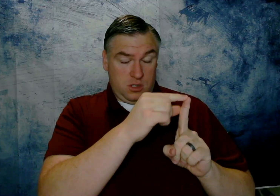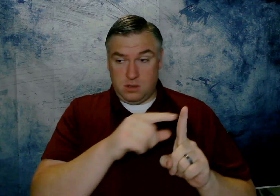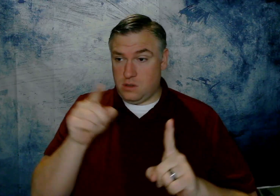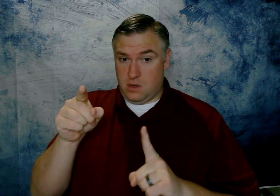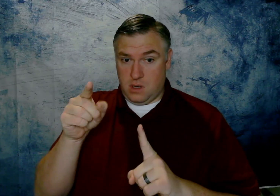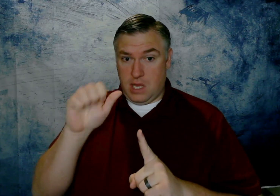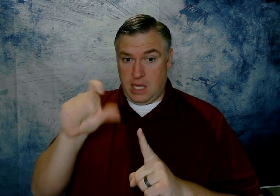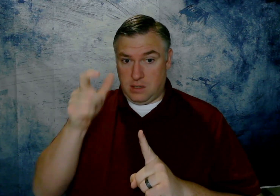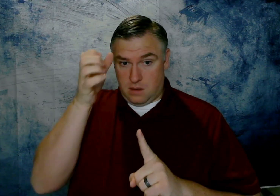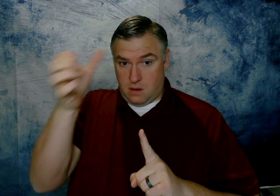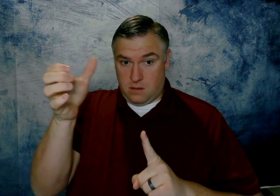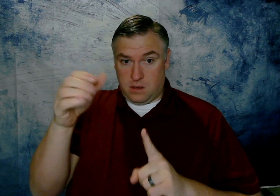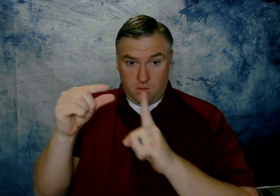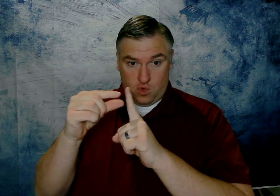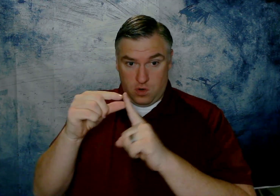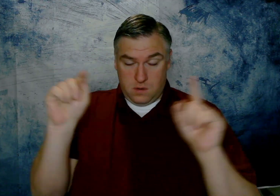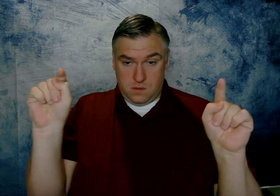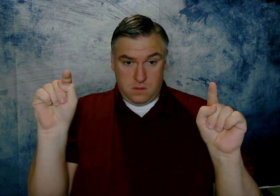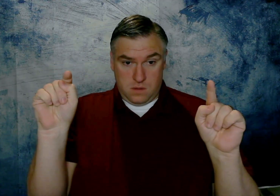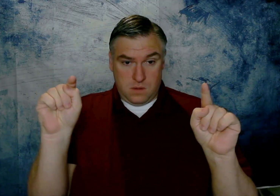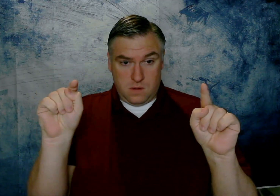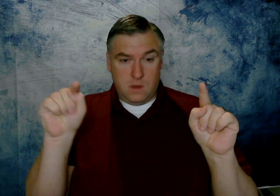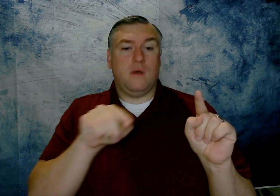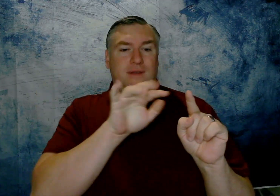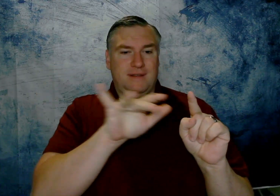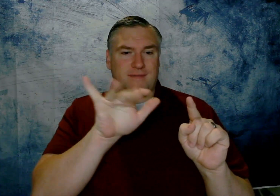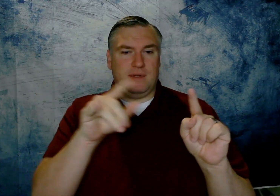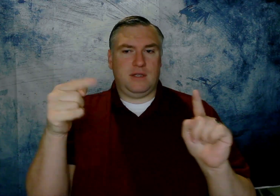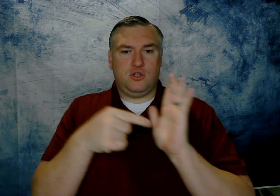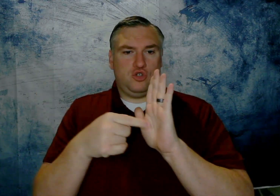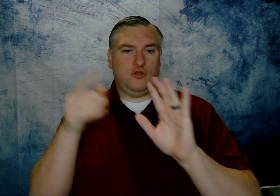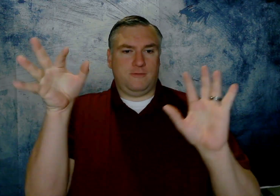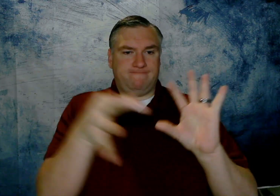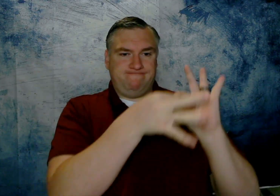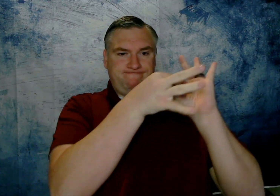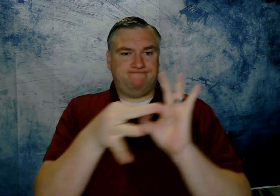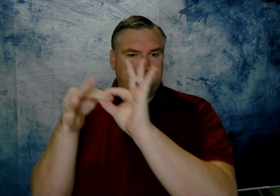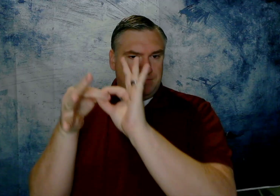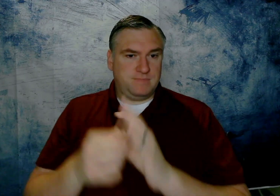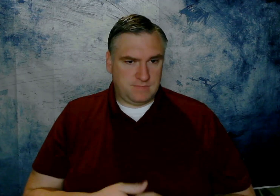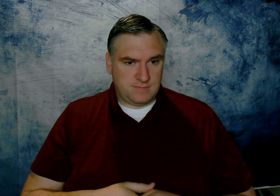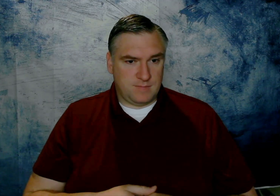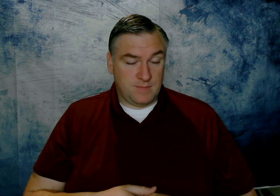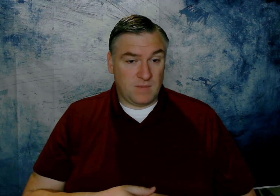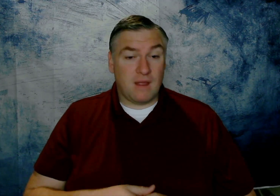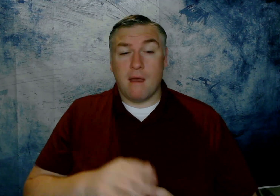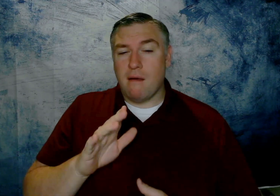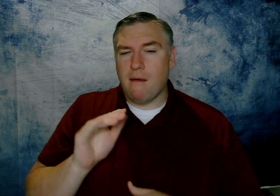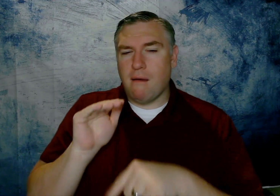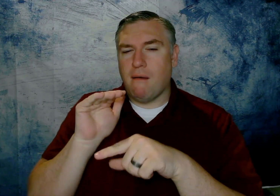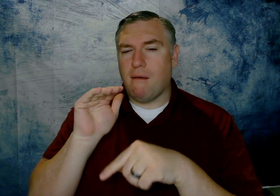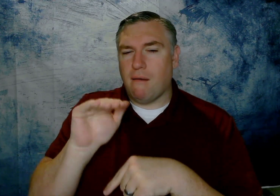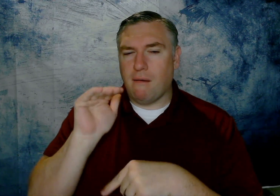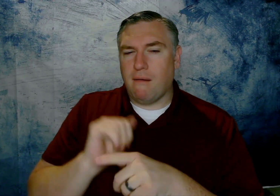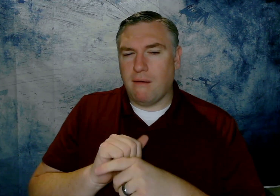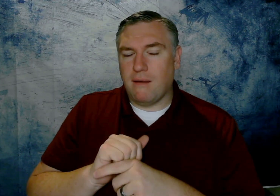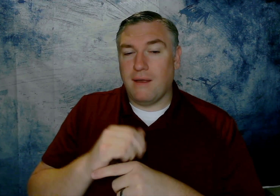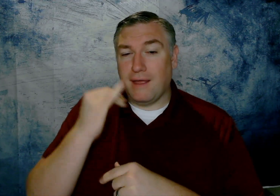English word, that ASL concept word, we fingerspell to show the connection between those two, to emphasize